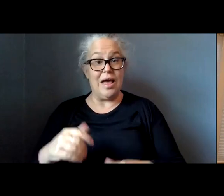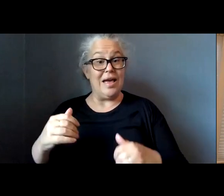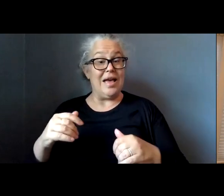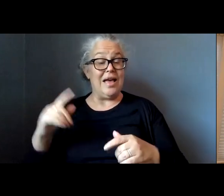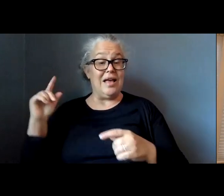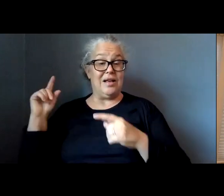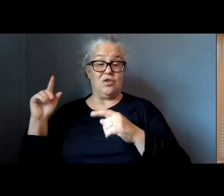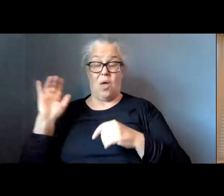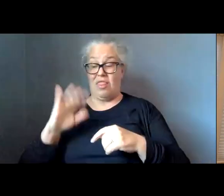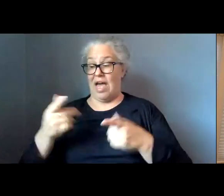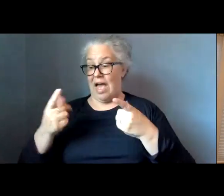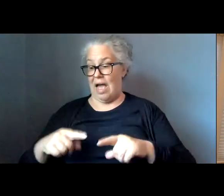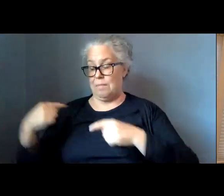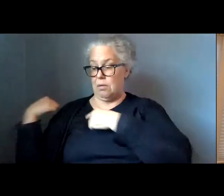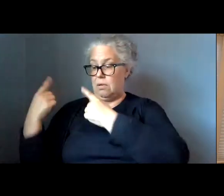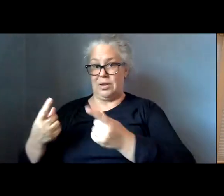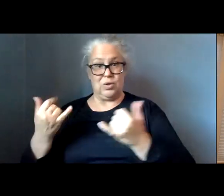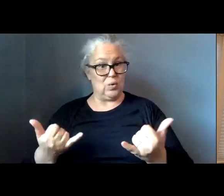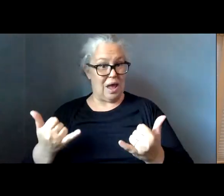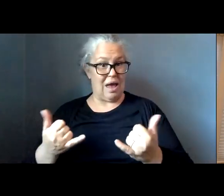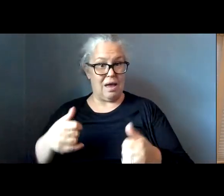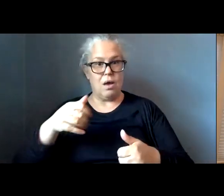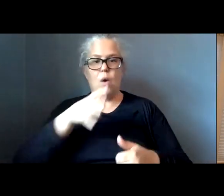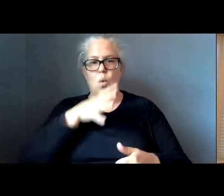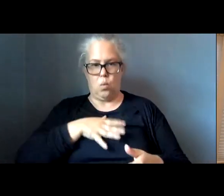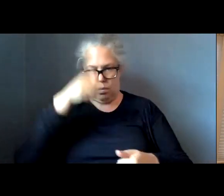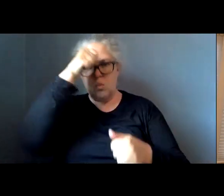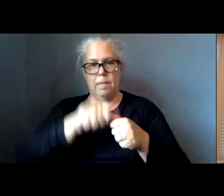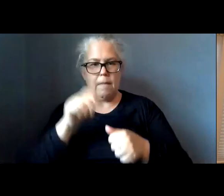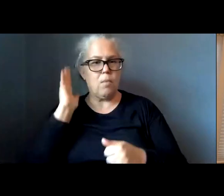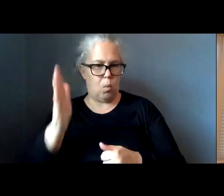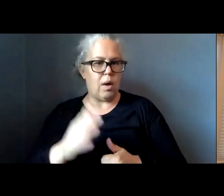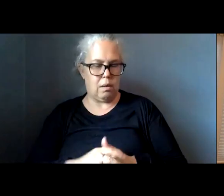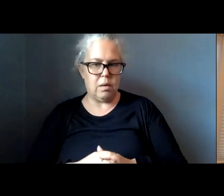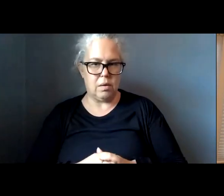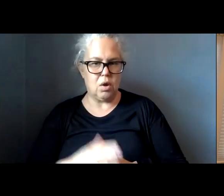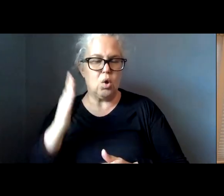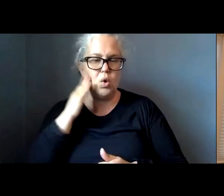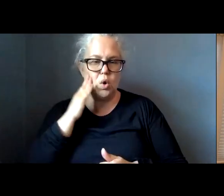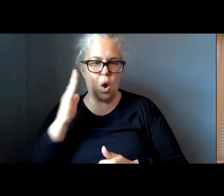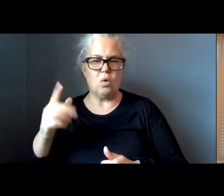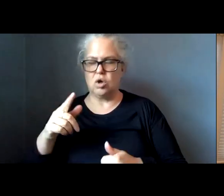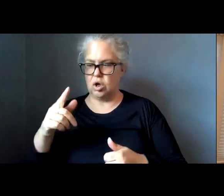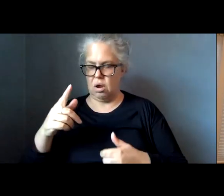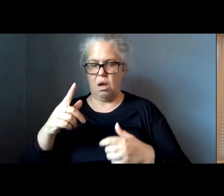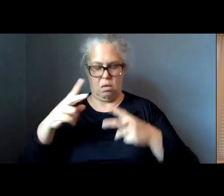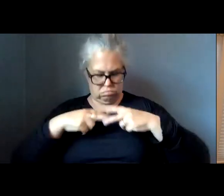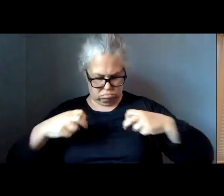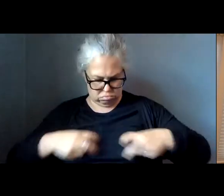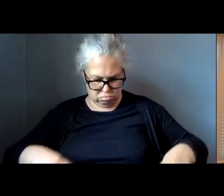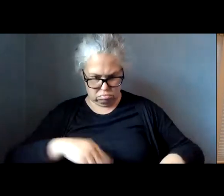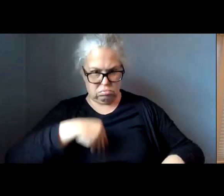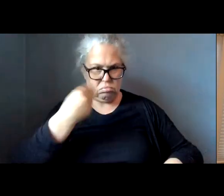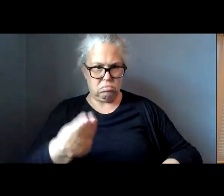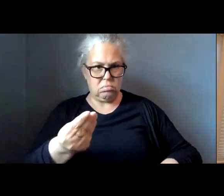of the physical pain. But more importantly, I believe that she would also know that her discovery of fortitude and courage